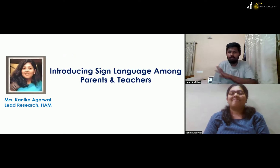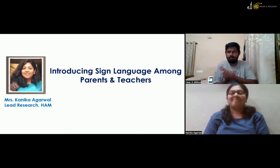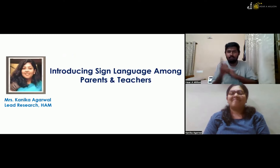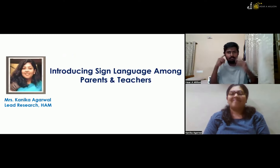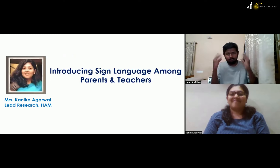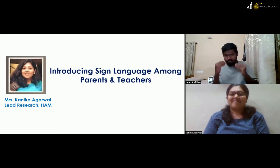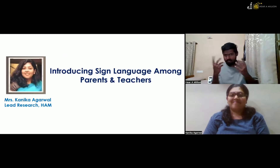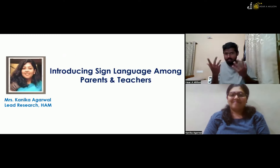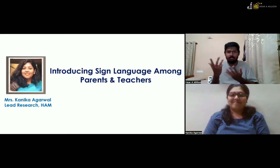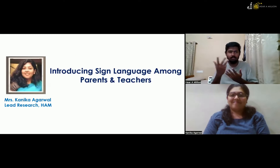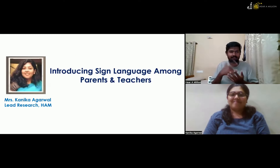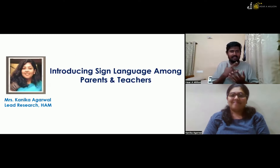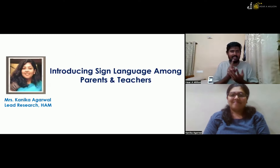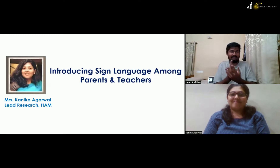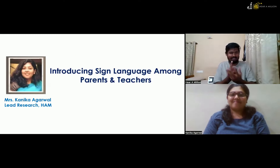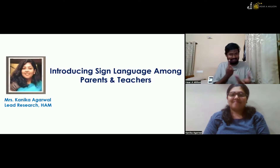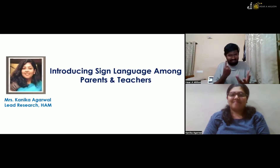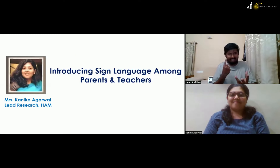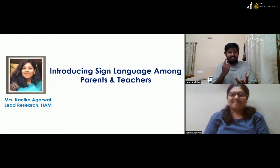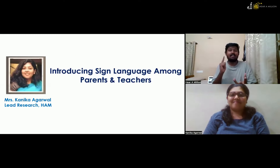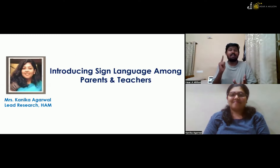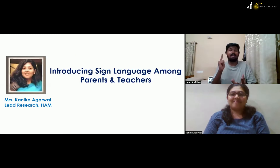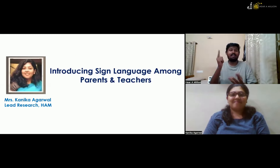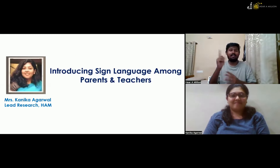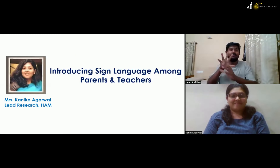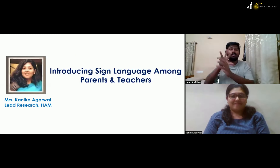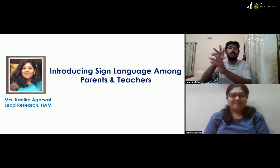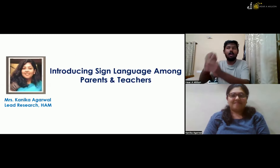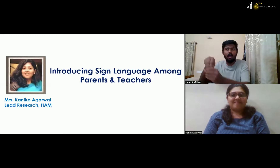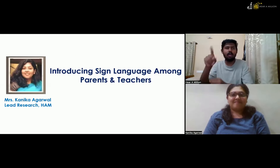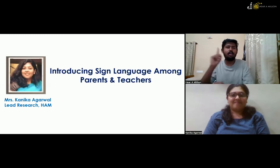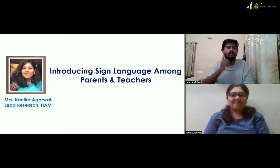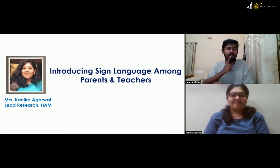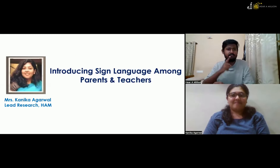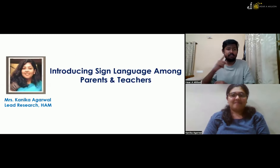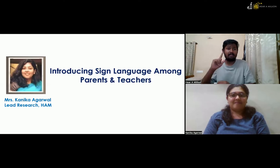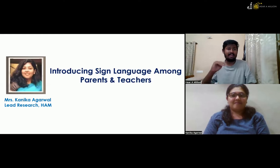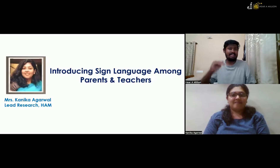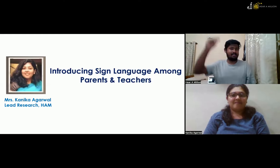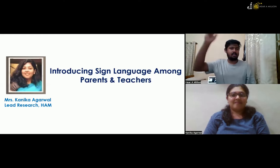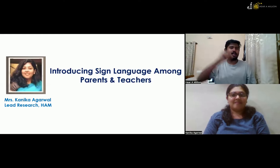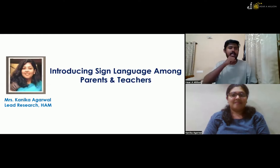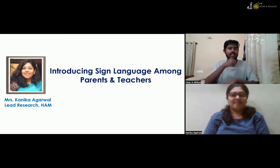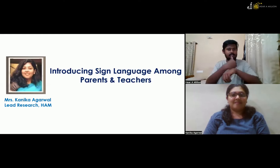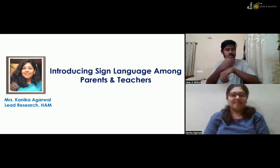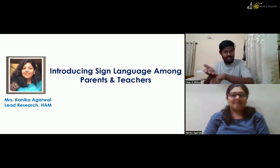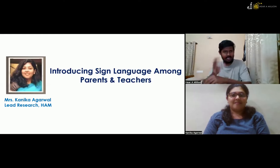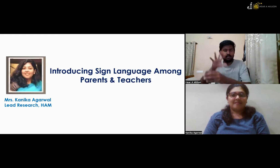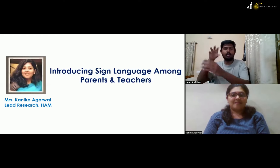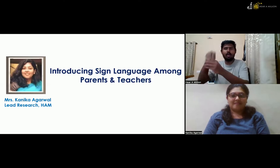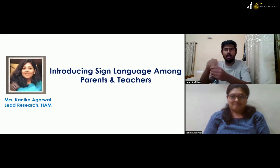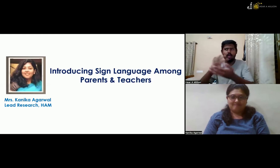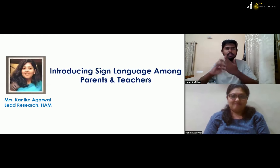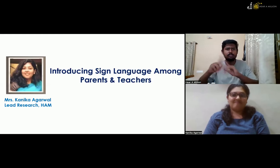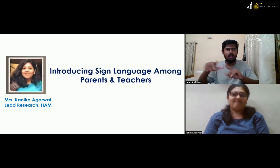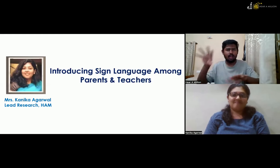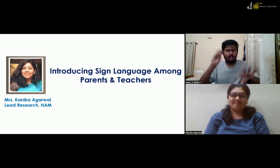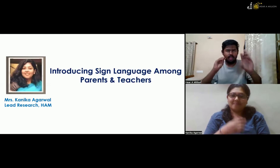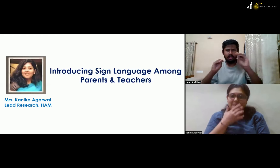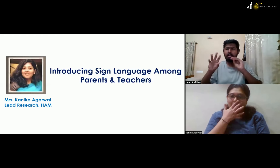not involved in the deaf community, and later on when she has a hearing loss, she started including with the deaf people,